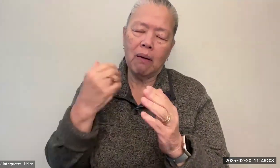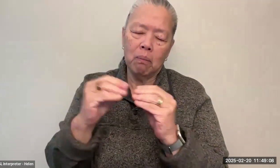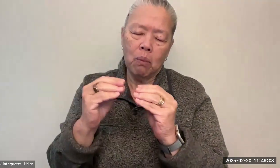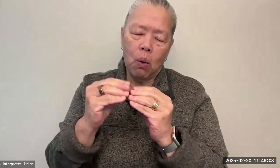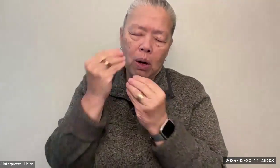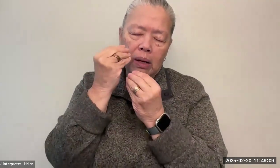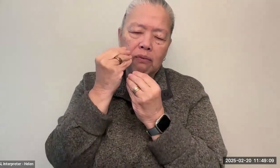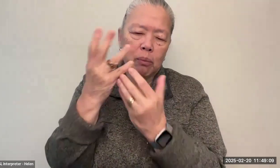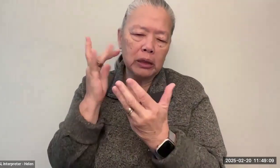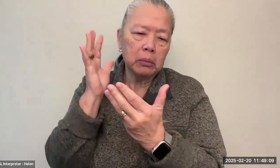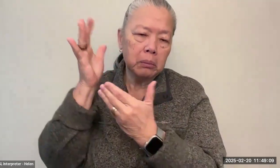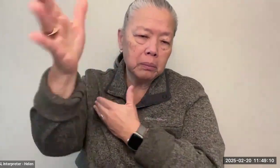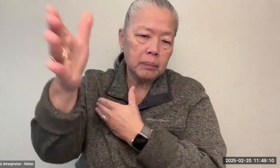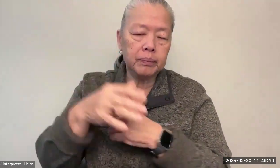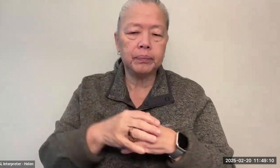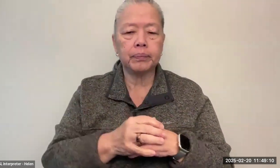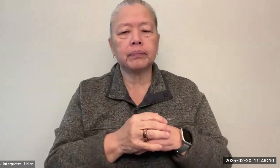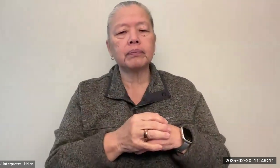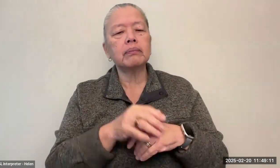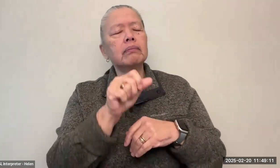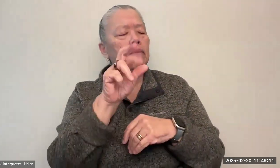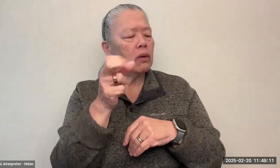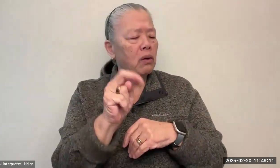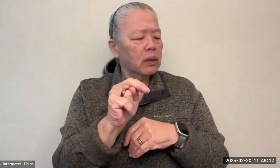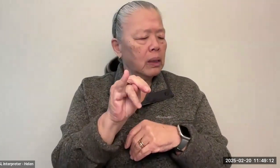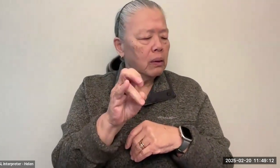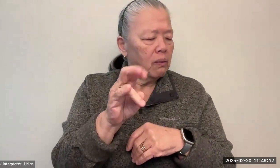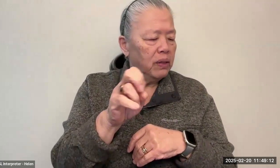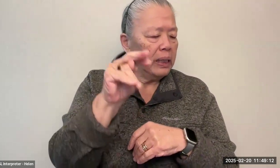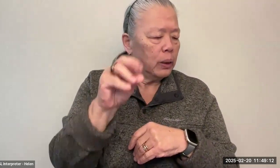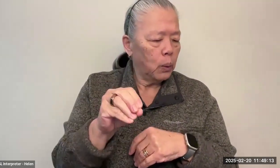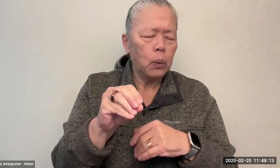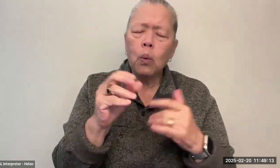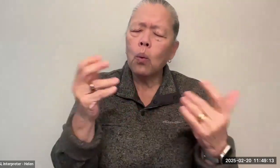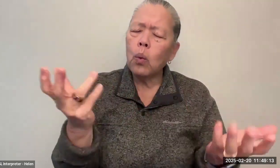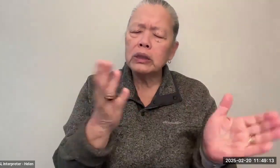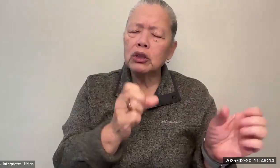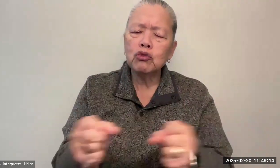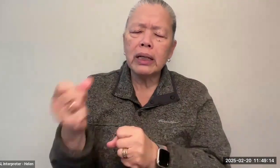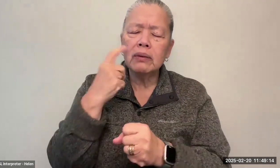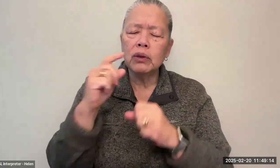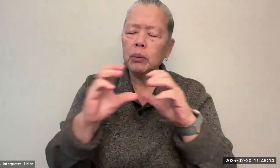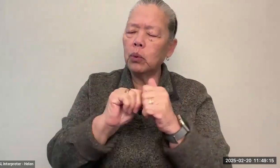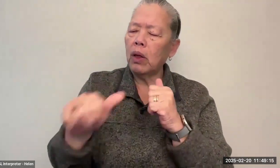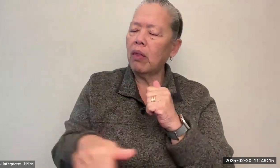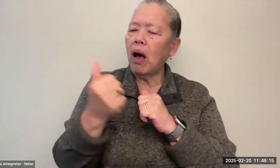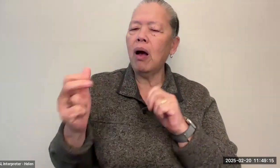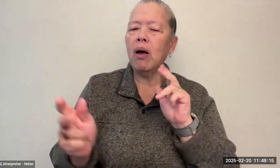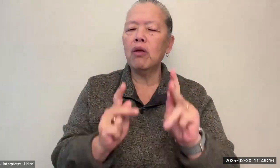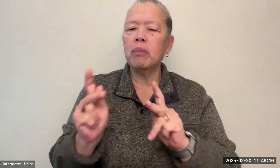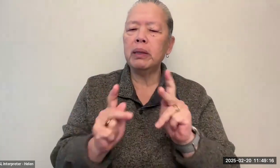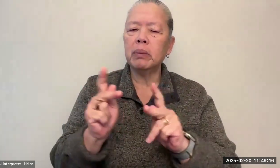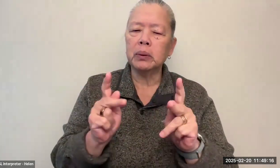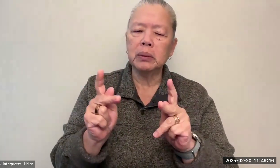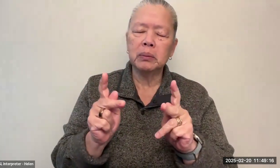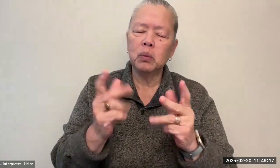Reverend Iovino, are there any strategies for communicating with others about how important this is that you would